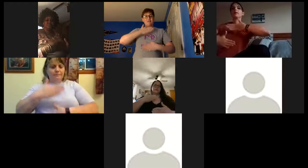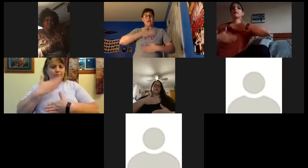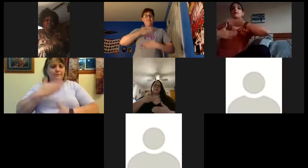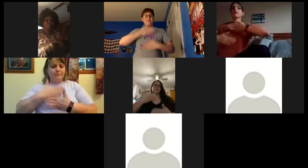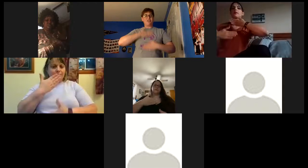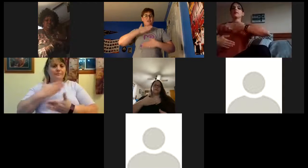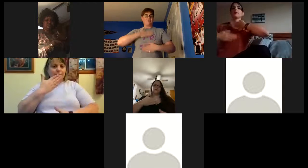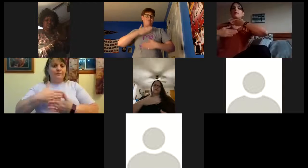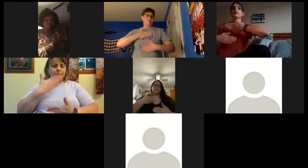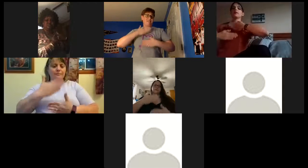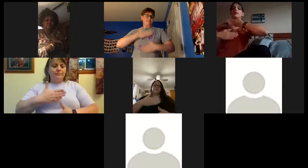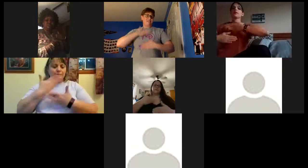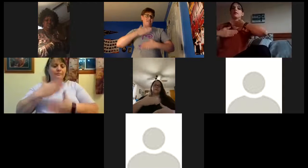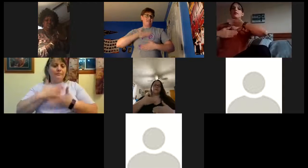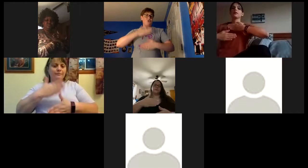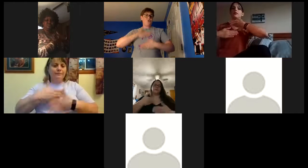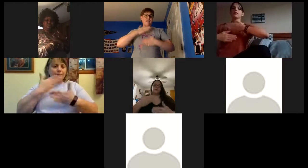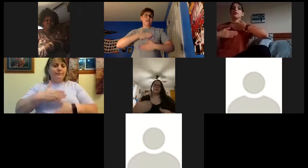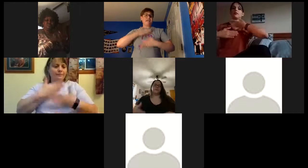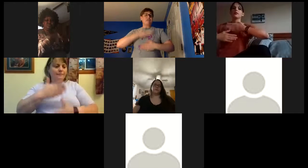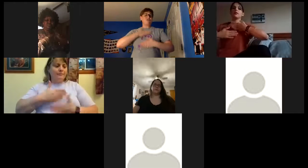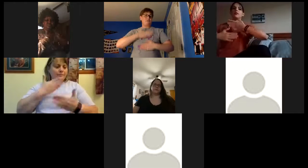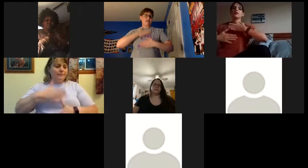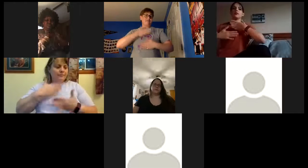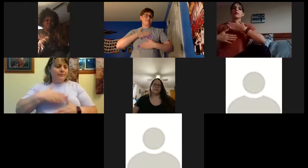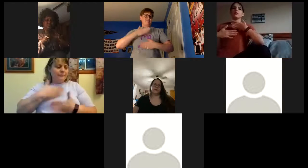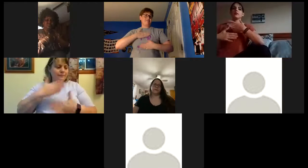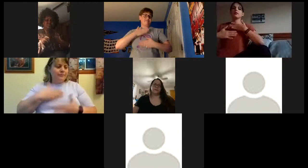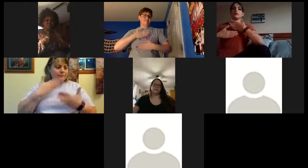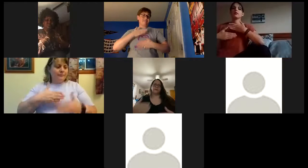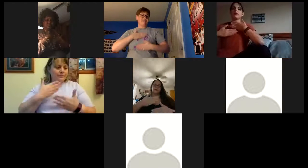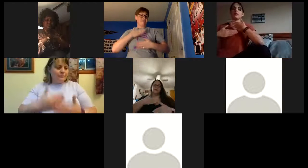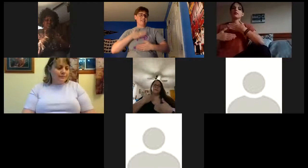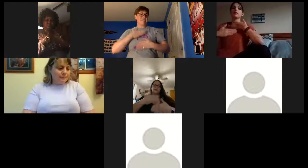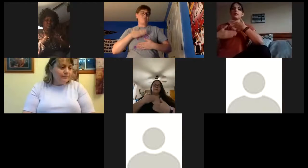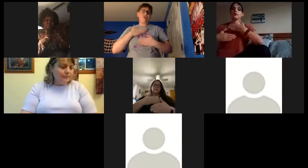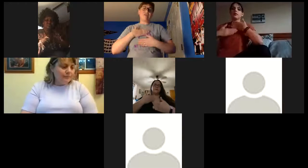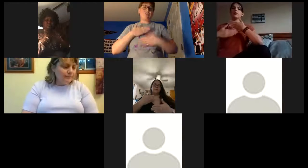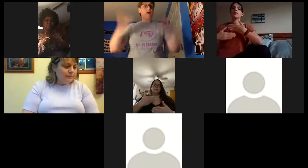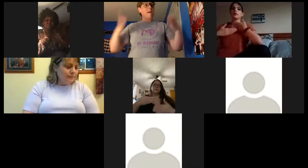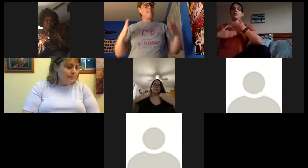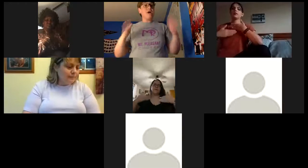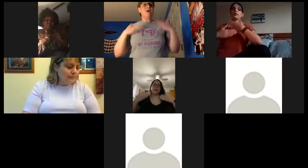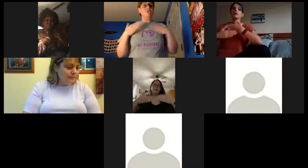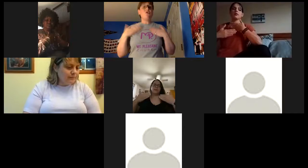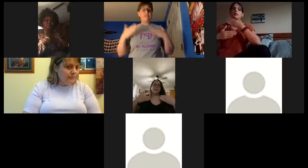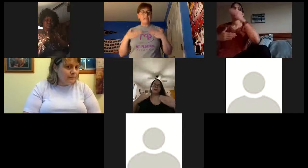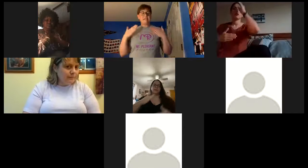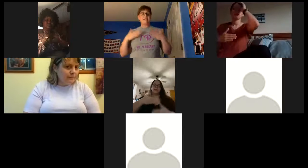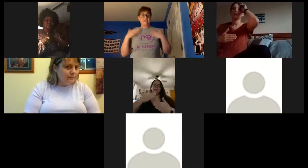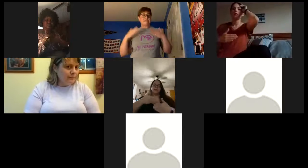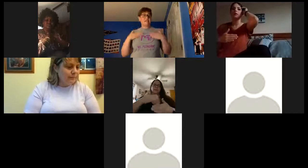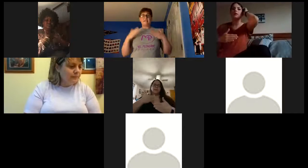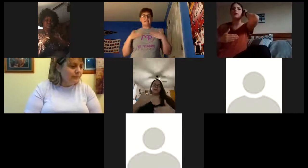stacked on top of each other. Joy and enjoy is what I do. But know that